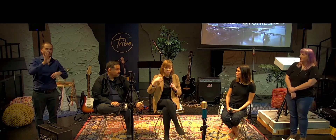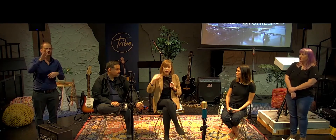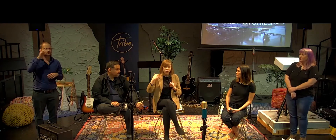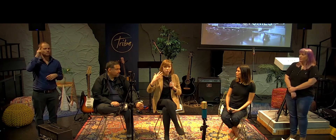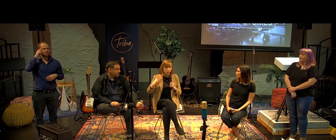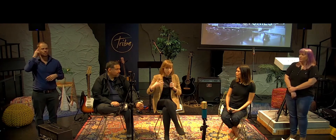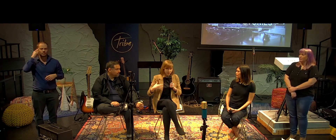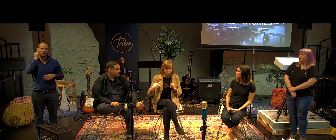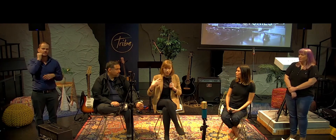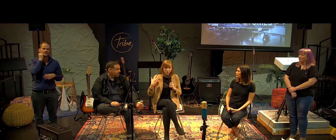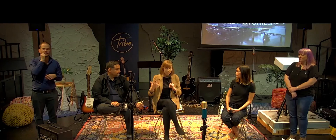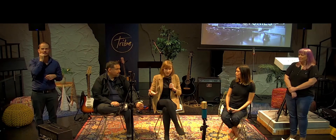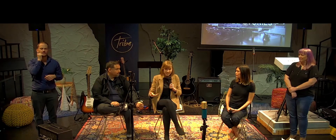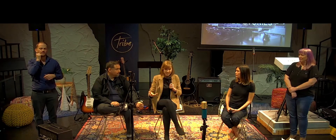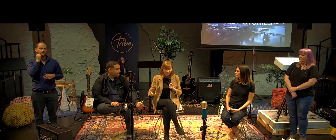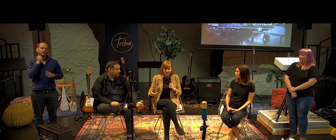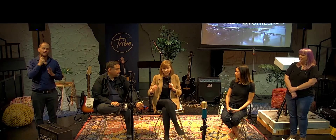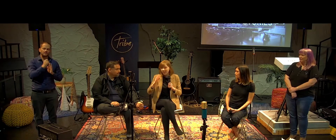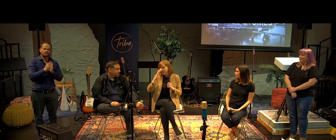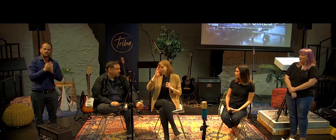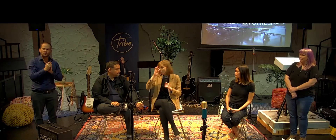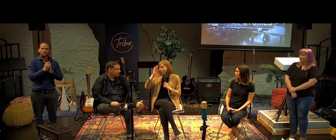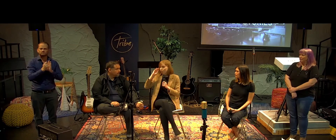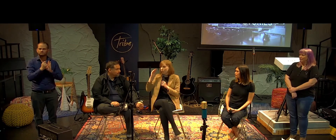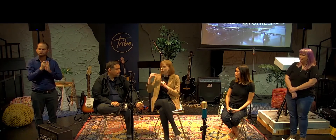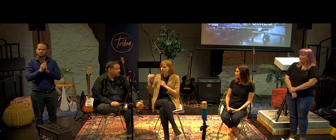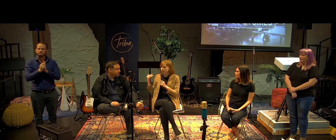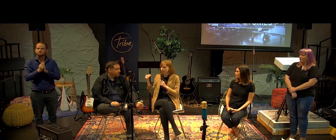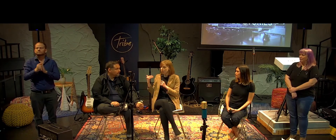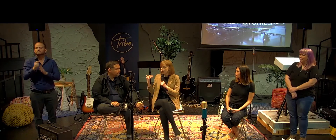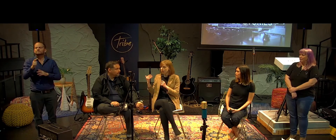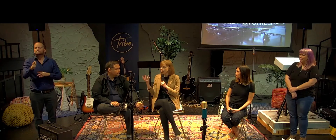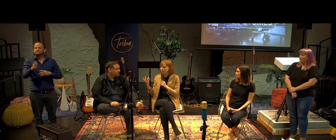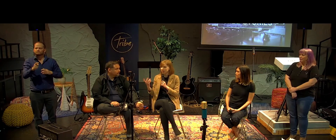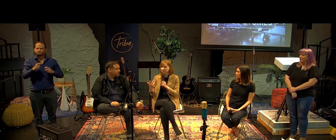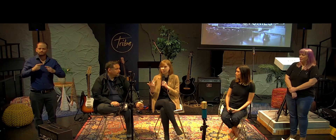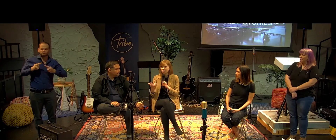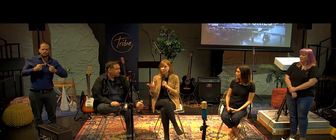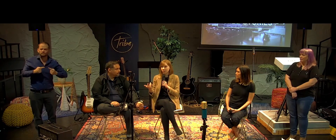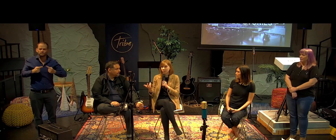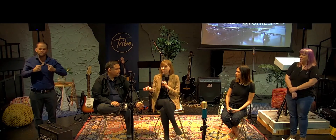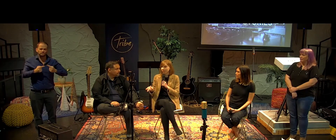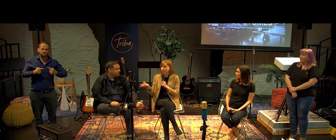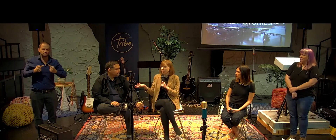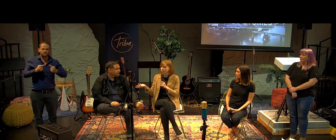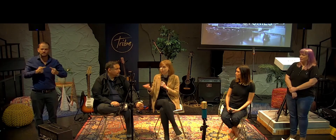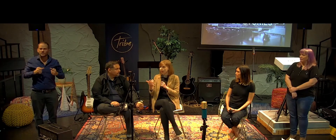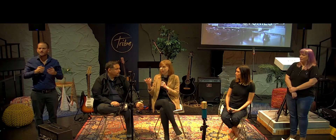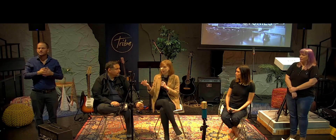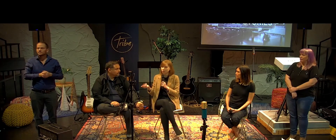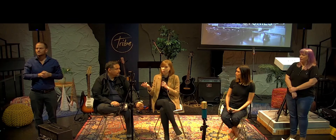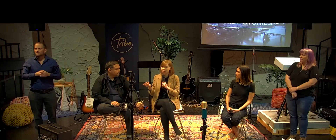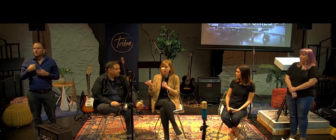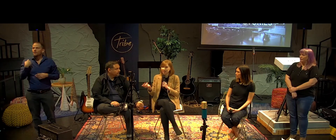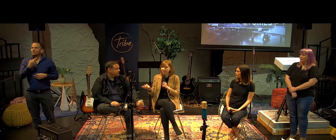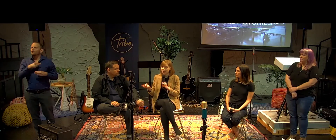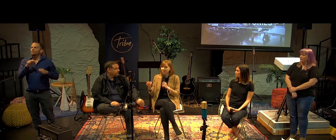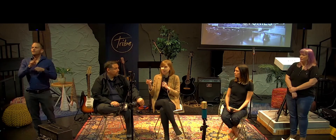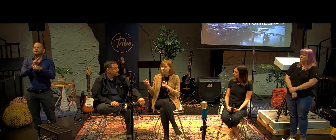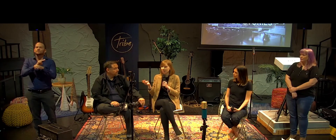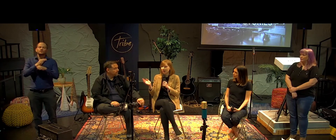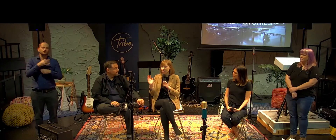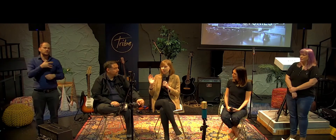daily, momentary basis. And so when we use these sensory and language-based